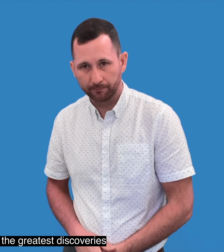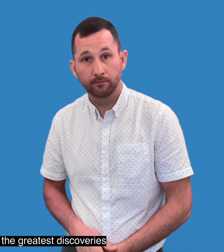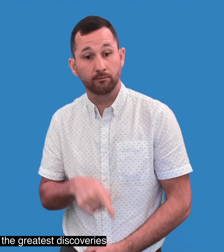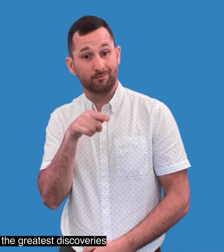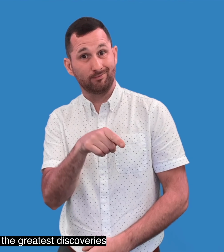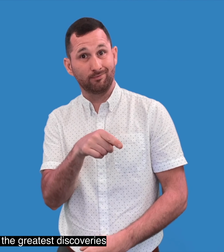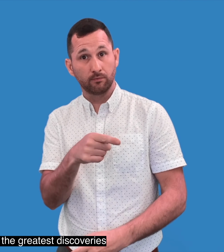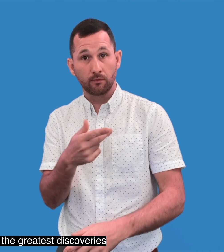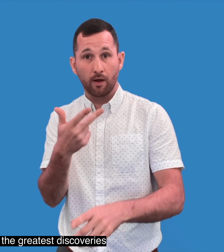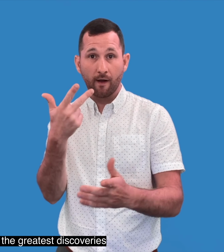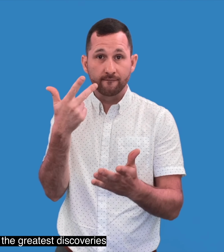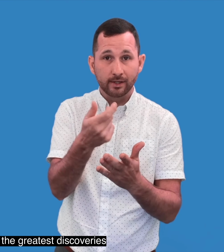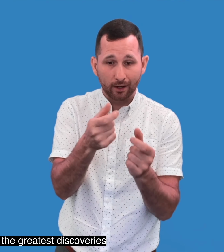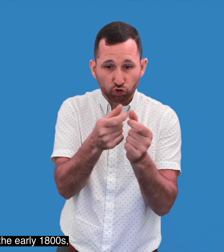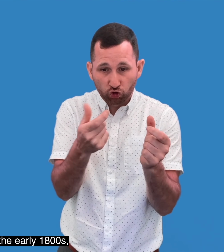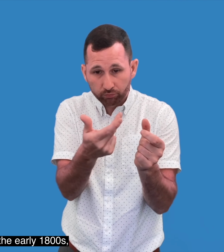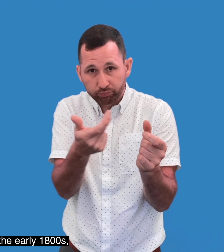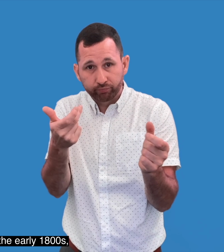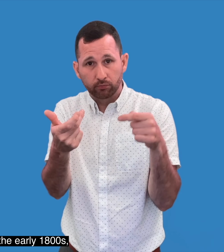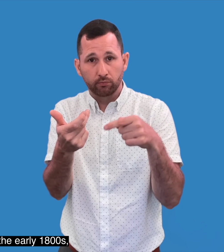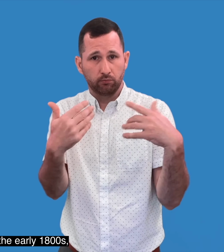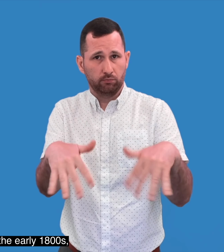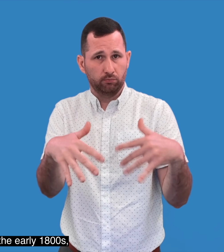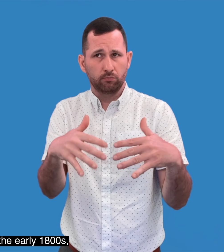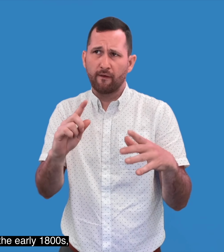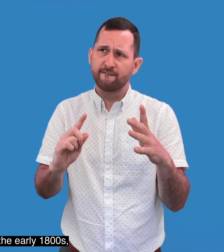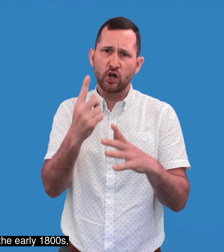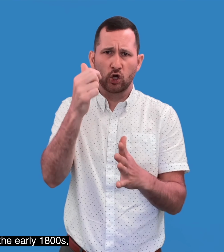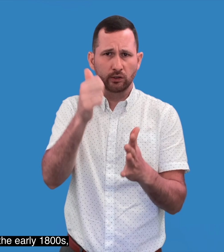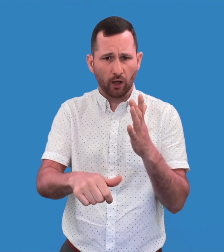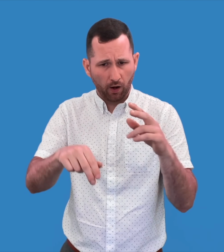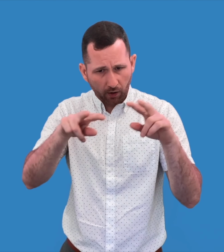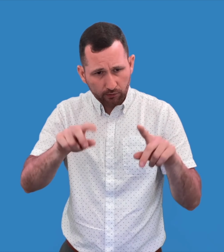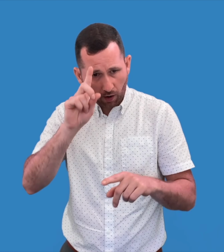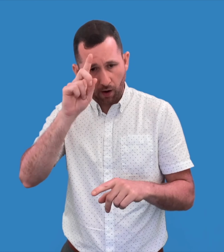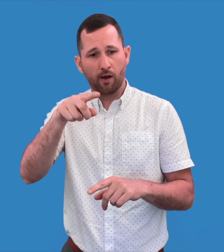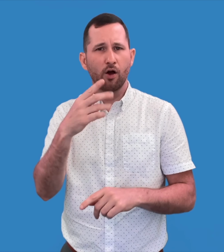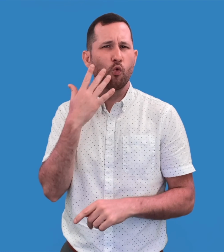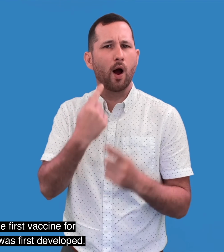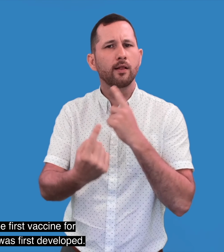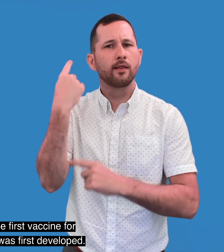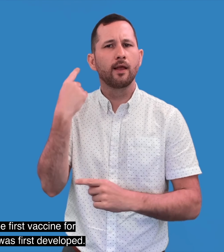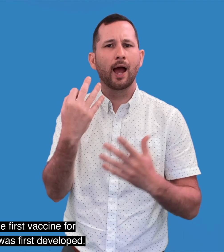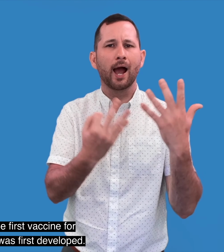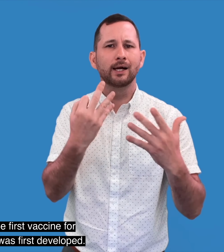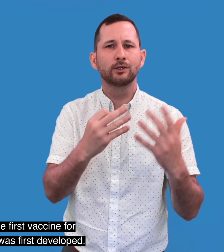greatest discoveries since the early 1800s, when the first vaccine